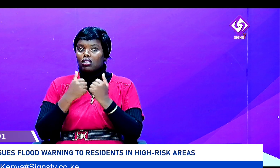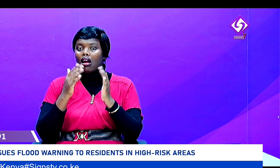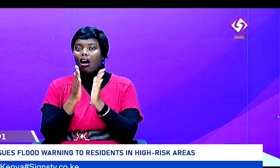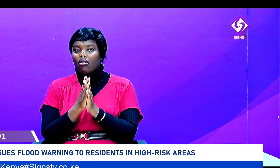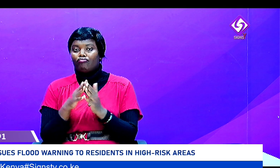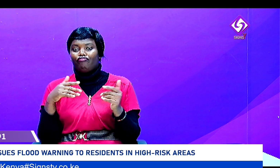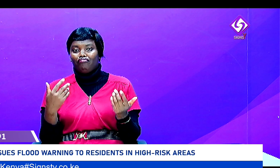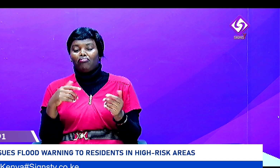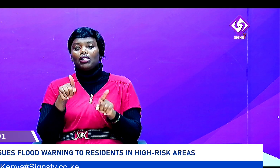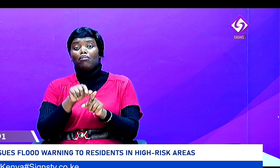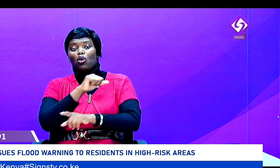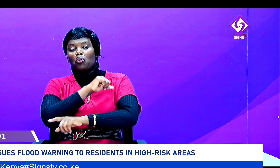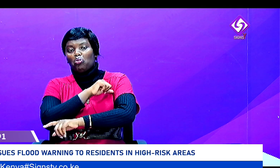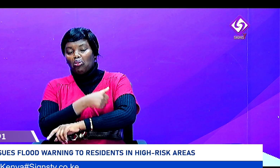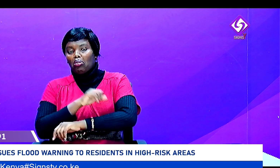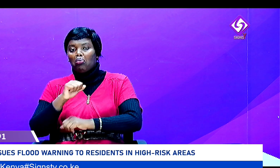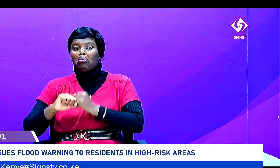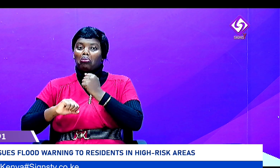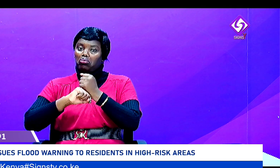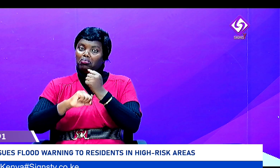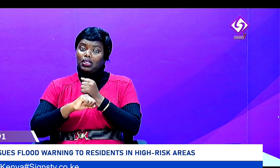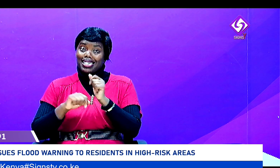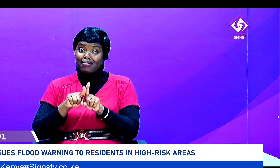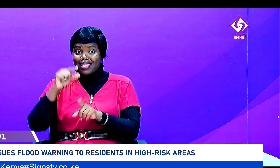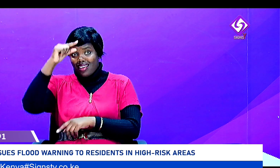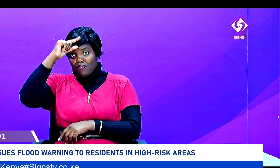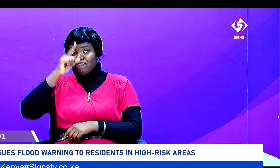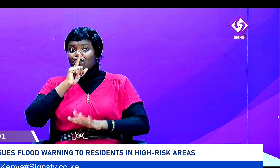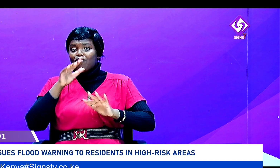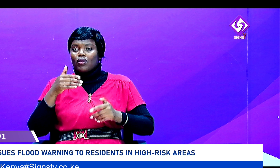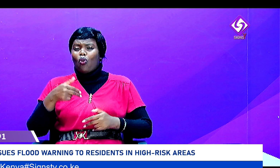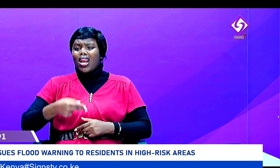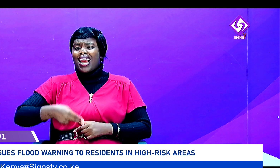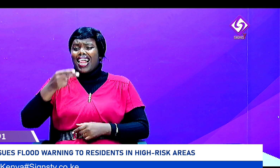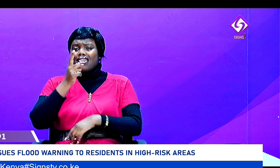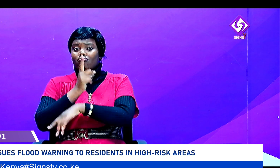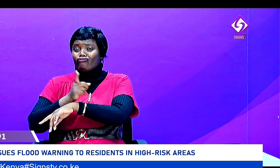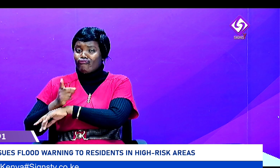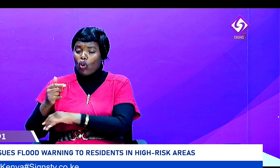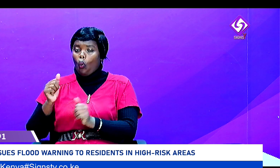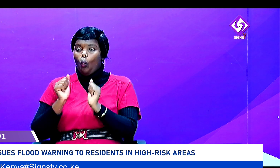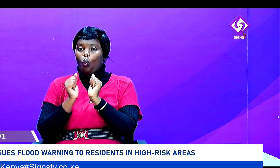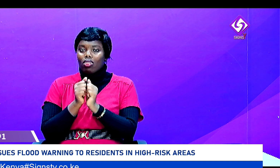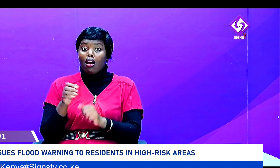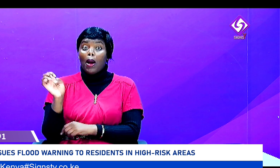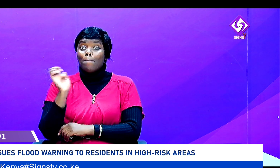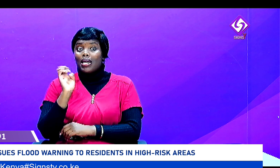residents to heed all warnings from government agencies and local authorities.